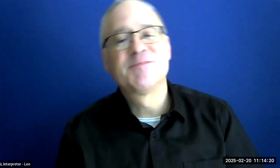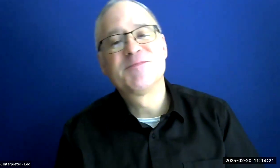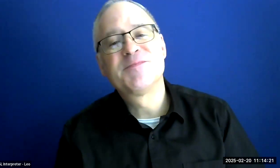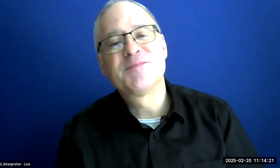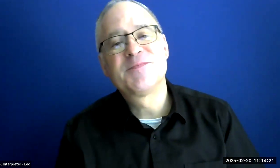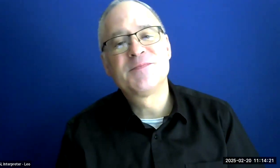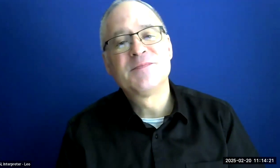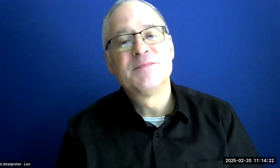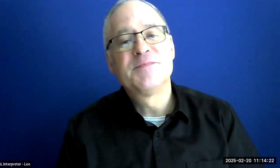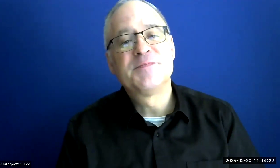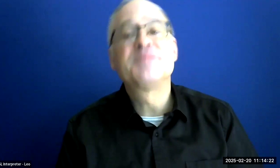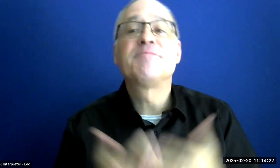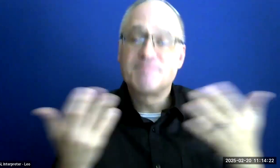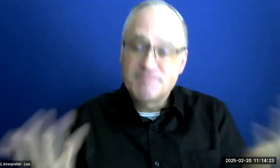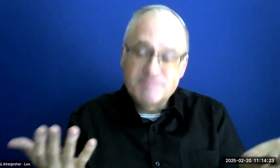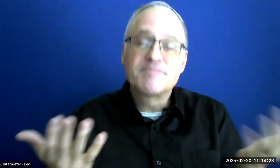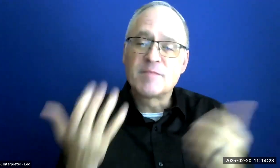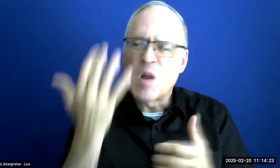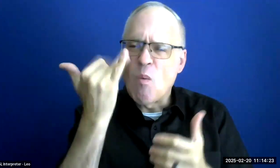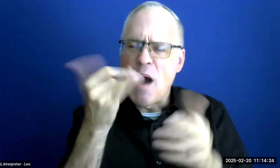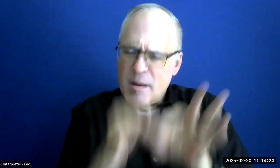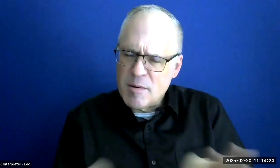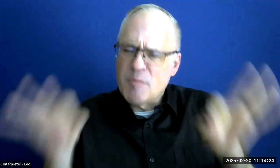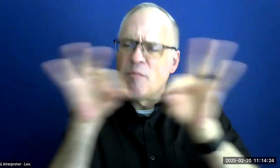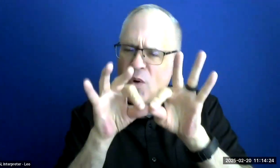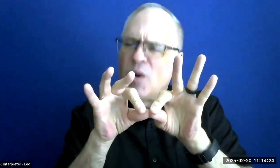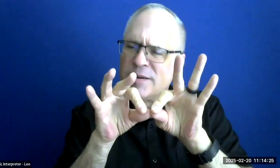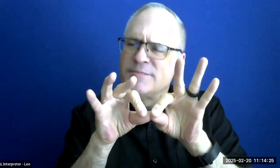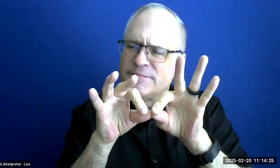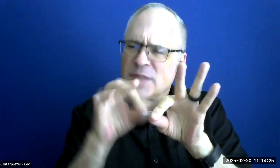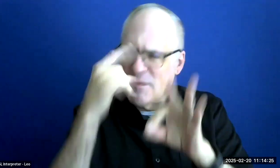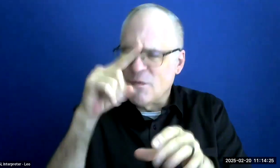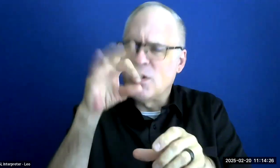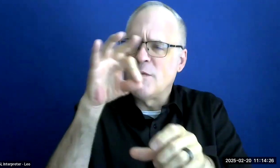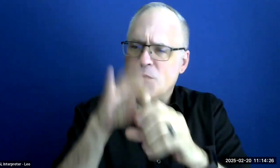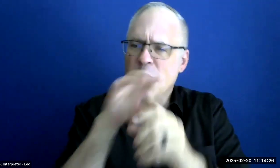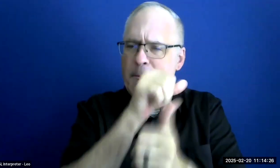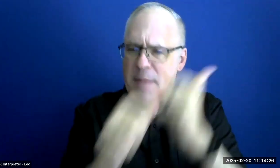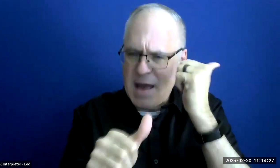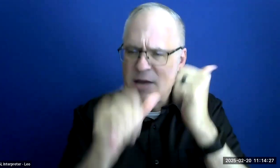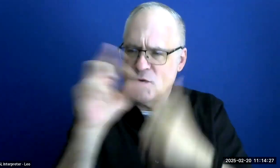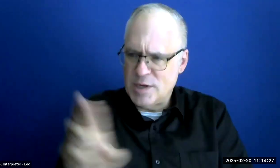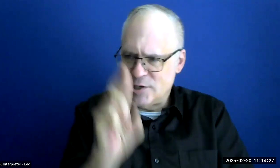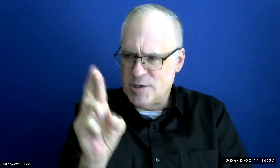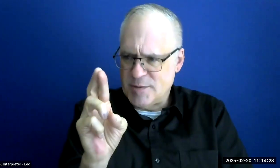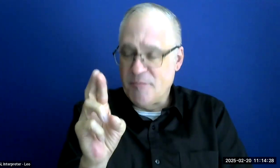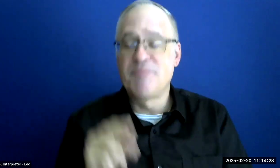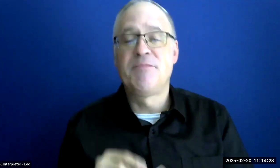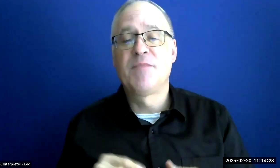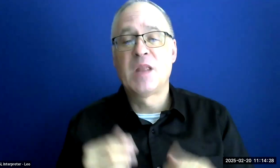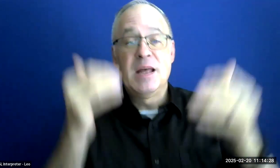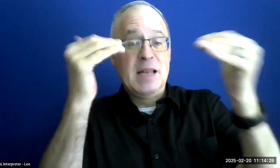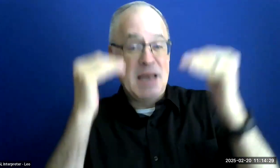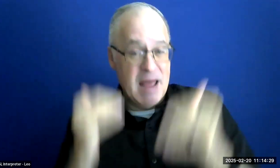Once we've established why regionalization matters, the next step is to help others understand the legislation itself and its